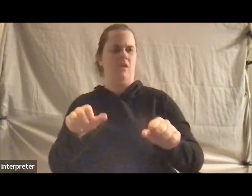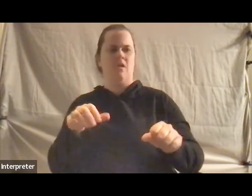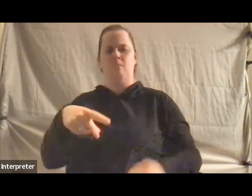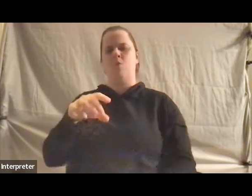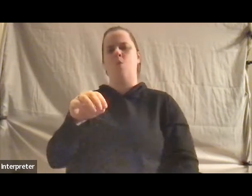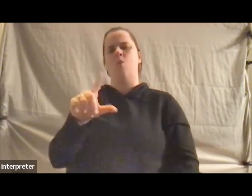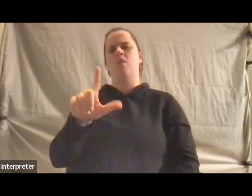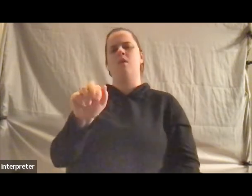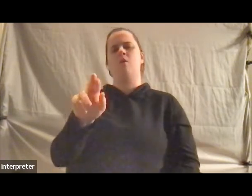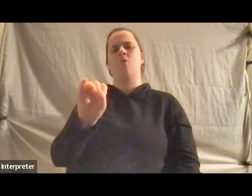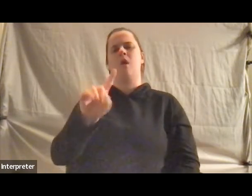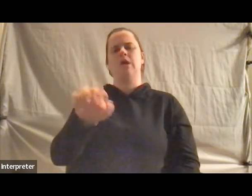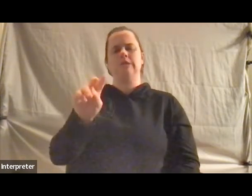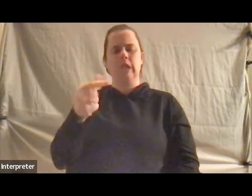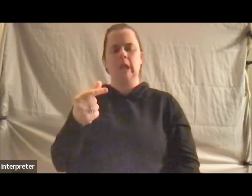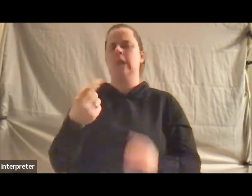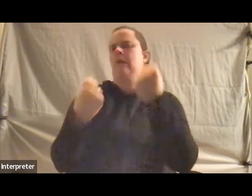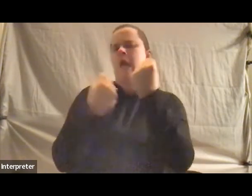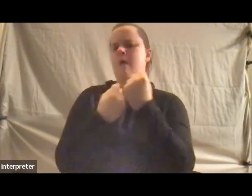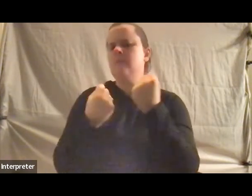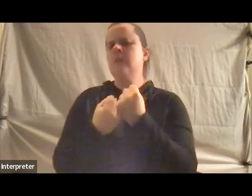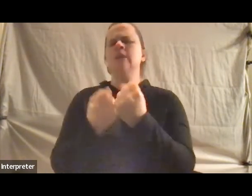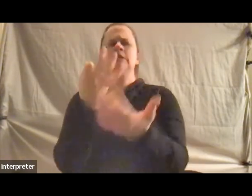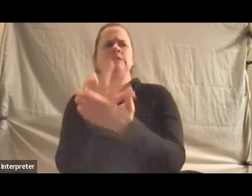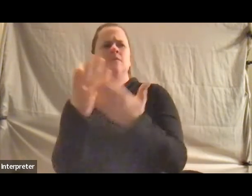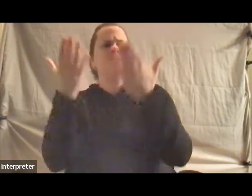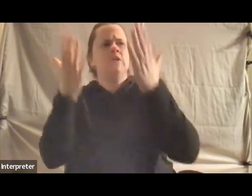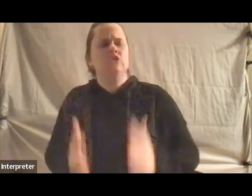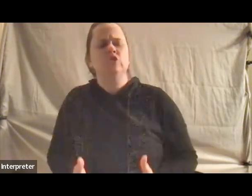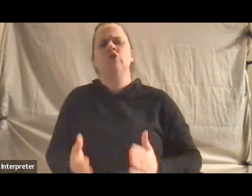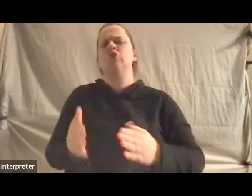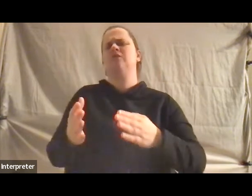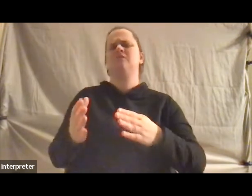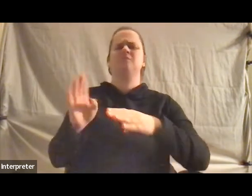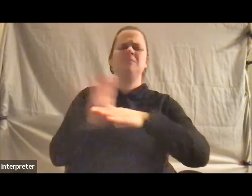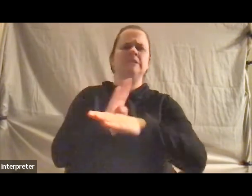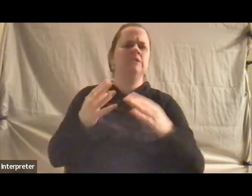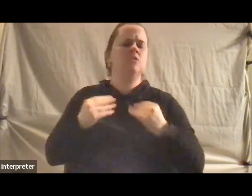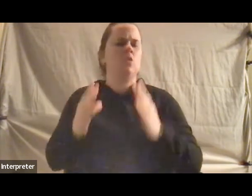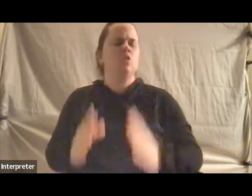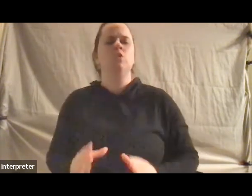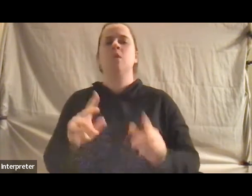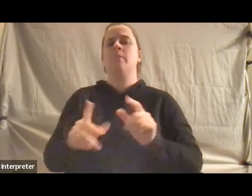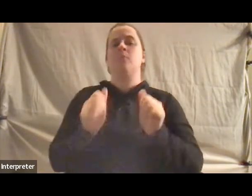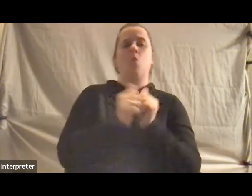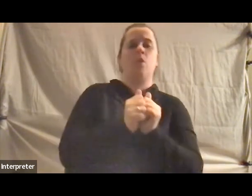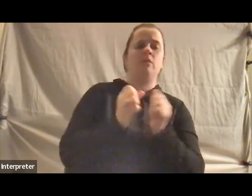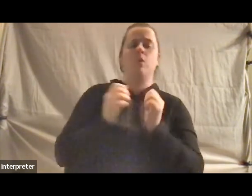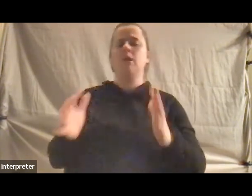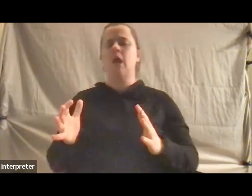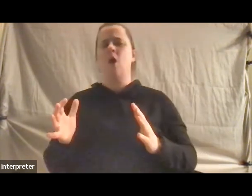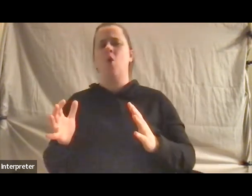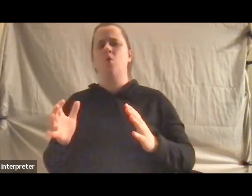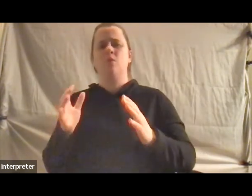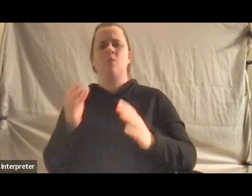Oftentimes, advocates, funders, service providers, business owners, and people with or without shelter can think